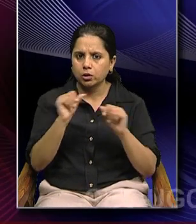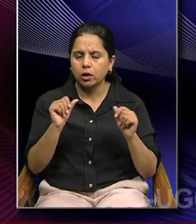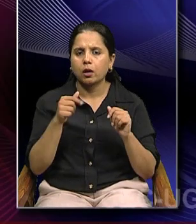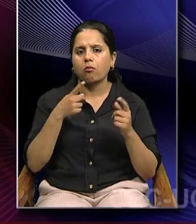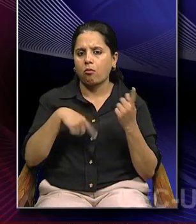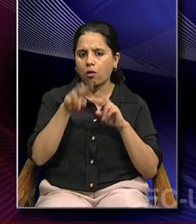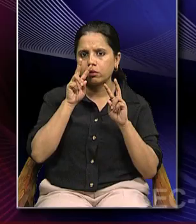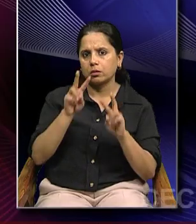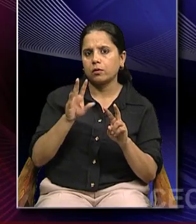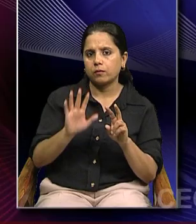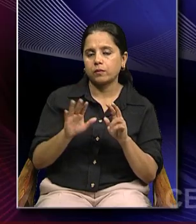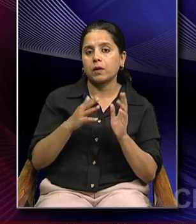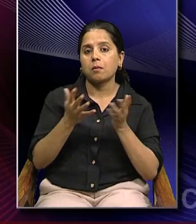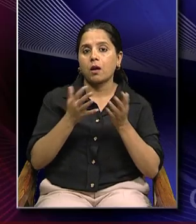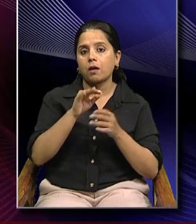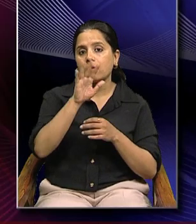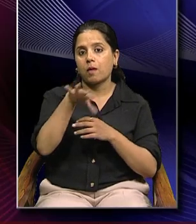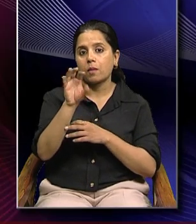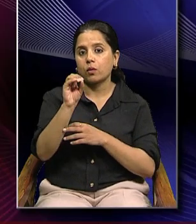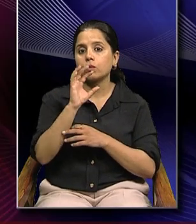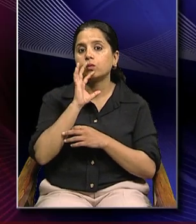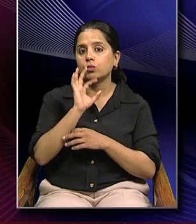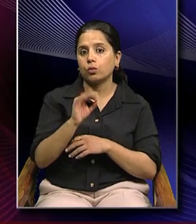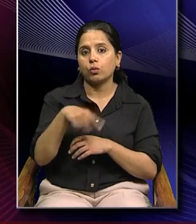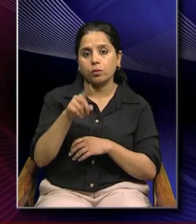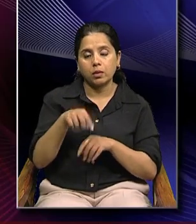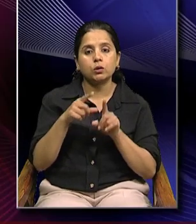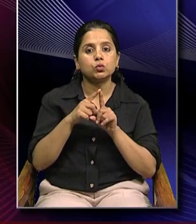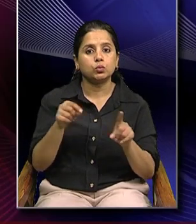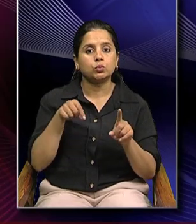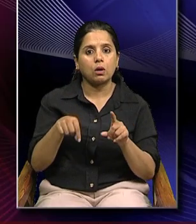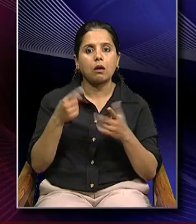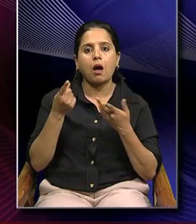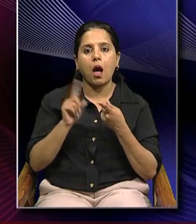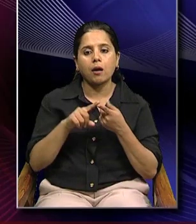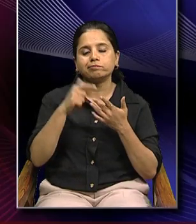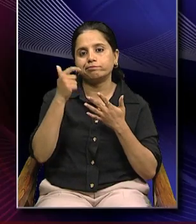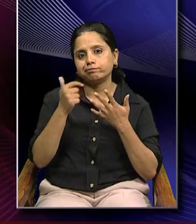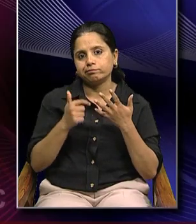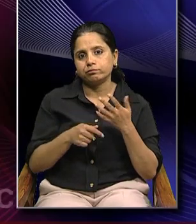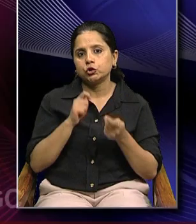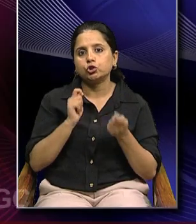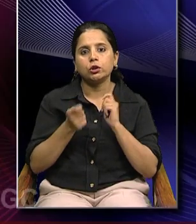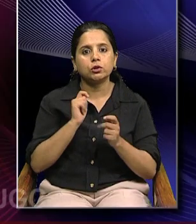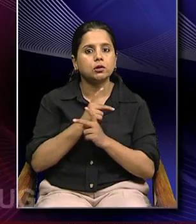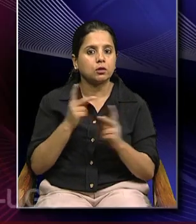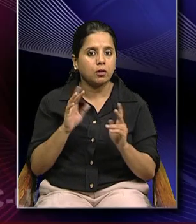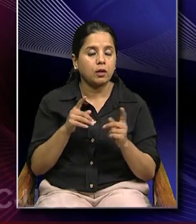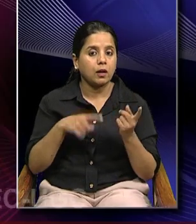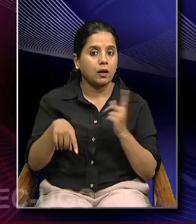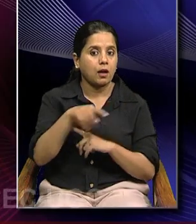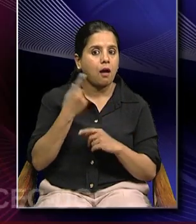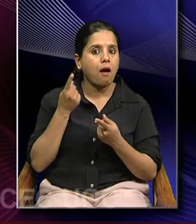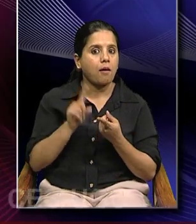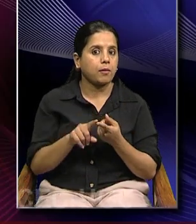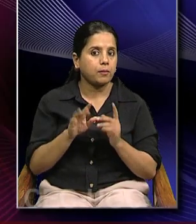of us. So, marketing 5.0 has to actually deal with the consequences of these changes which have actually